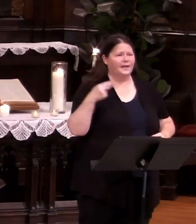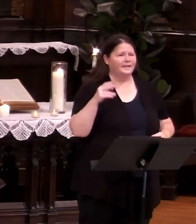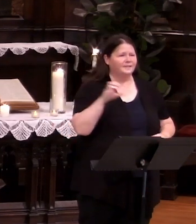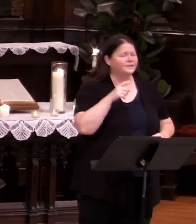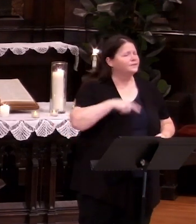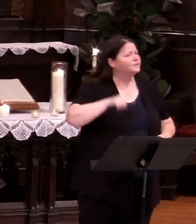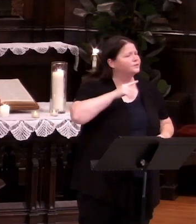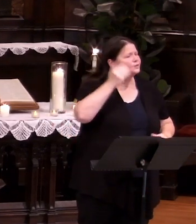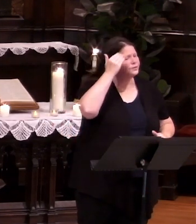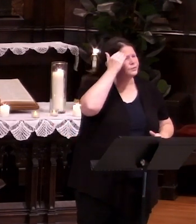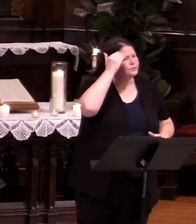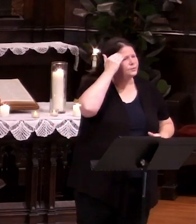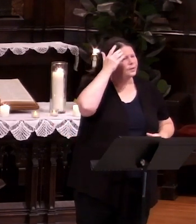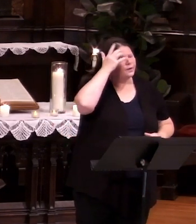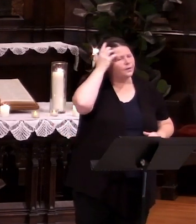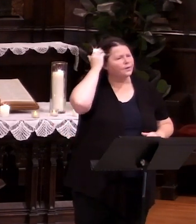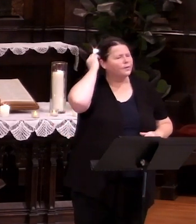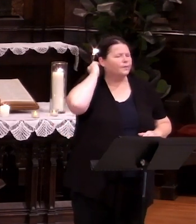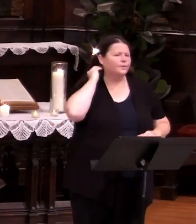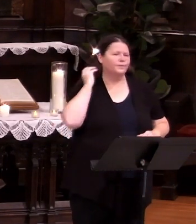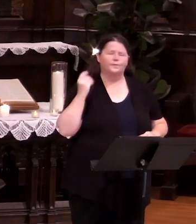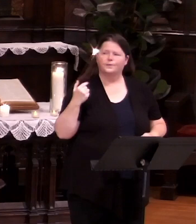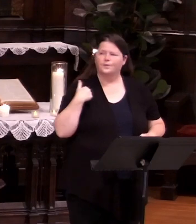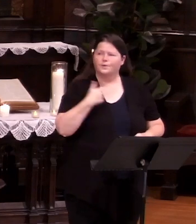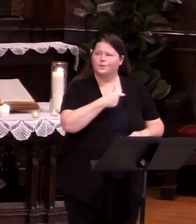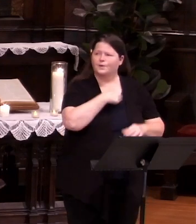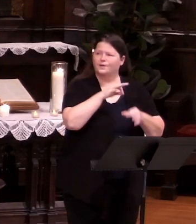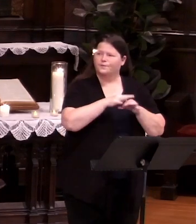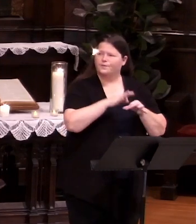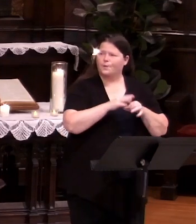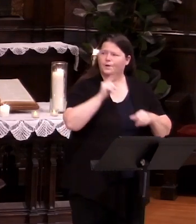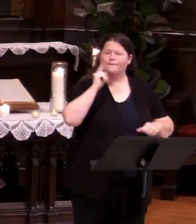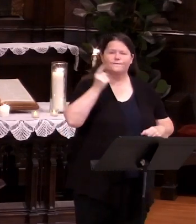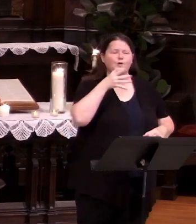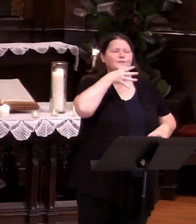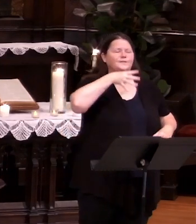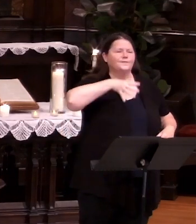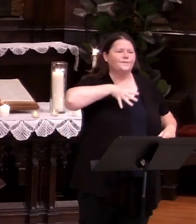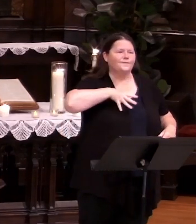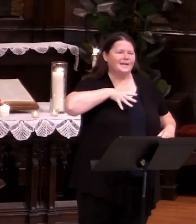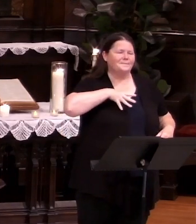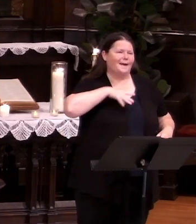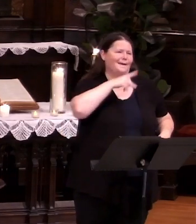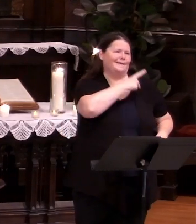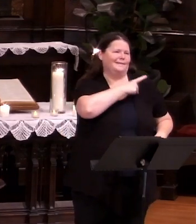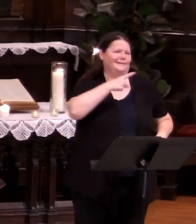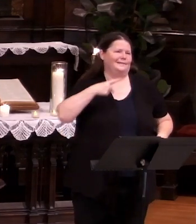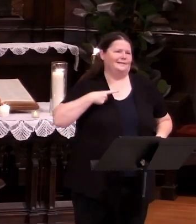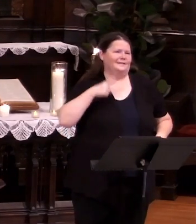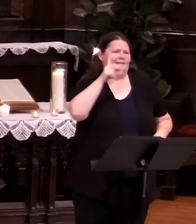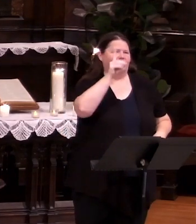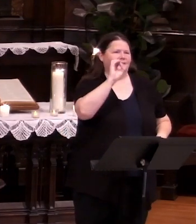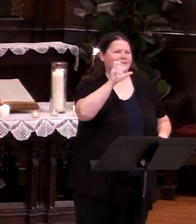Did you know that we elected our first female deacon in the 1980s?